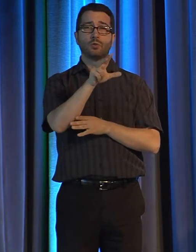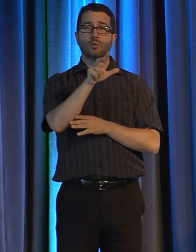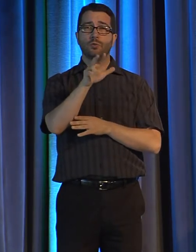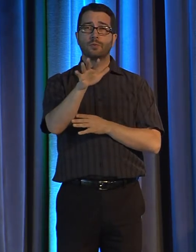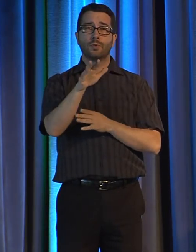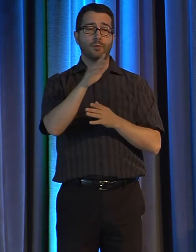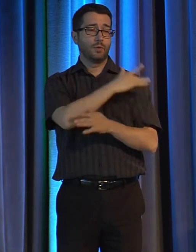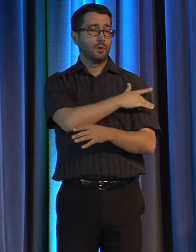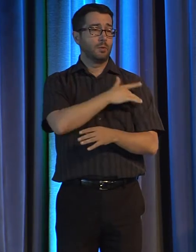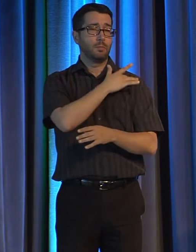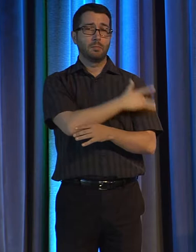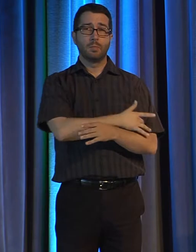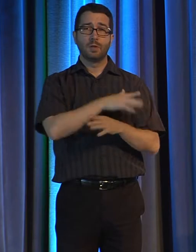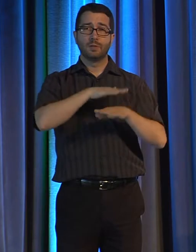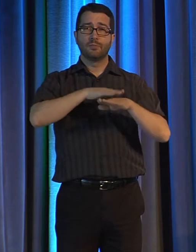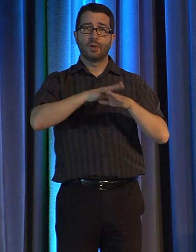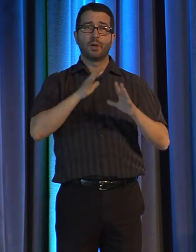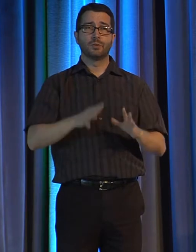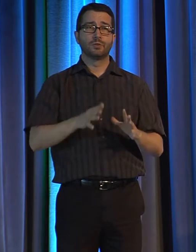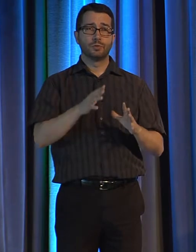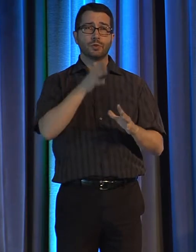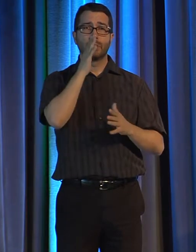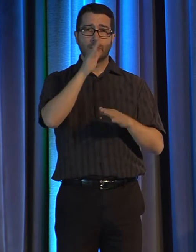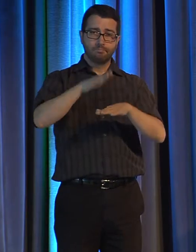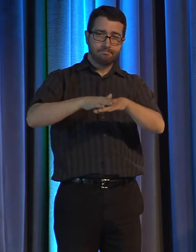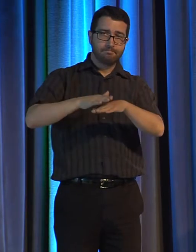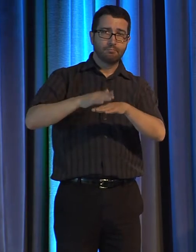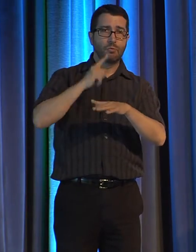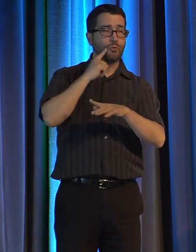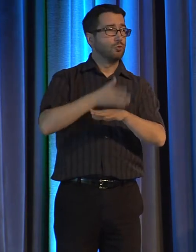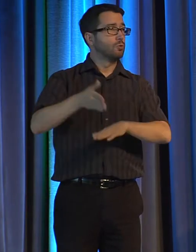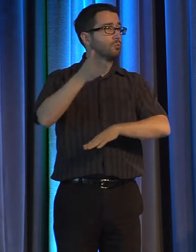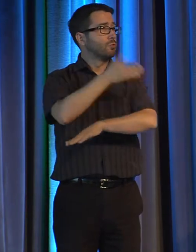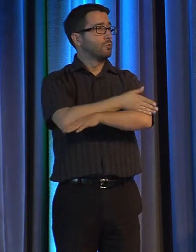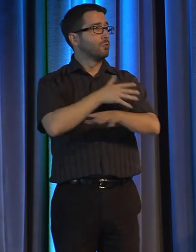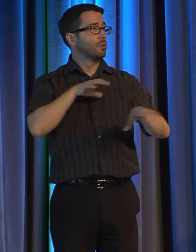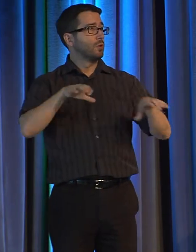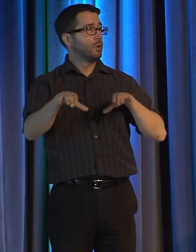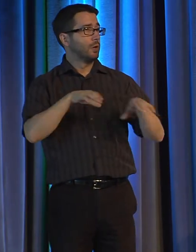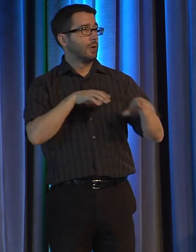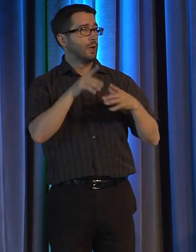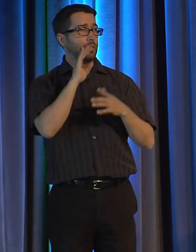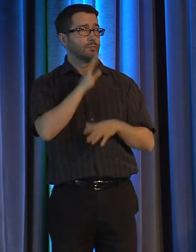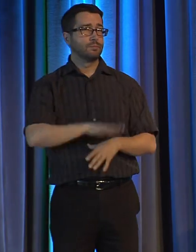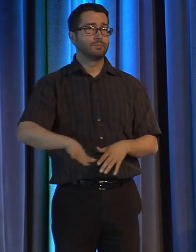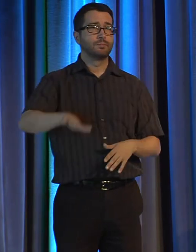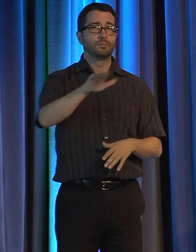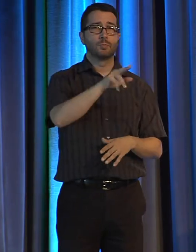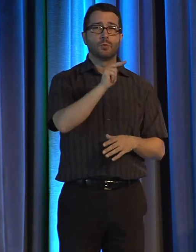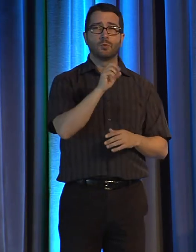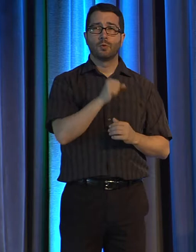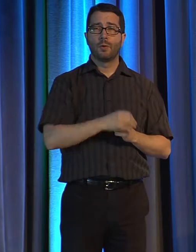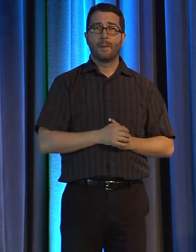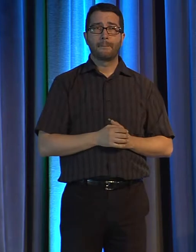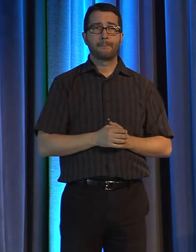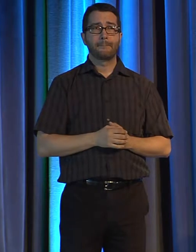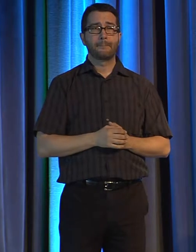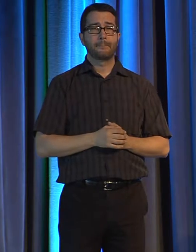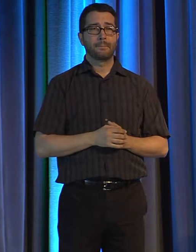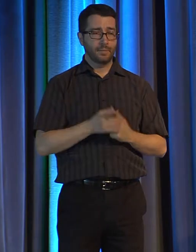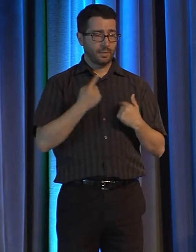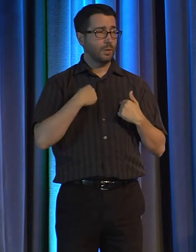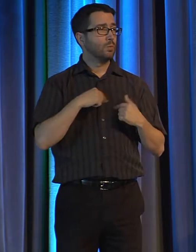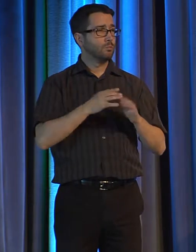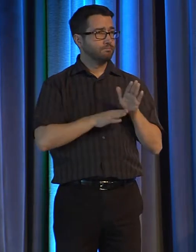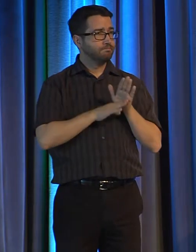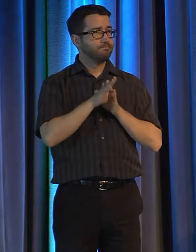who are lending their voice to improvement activities and service planning across our province. We are continuing to build on this